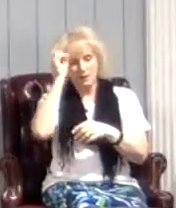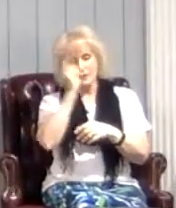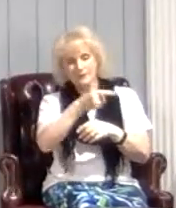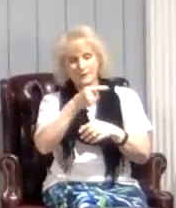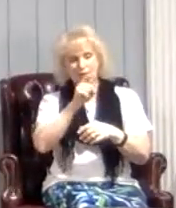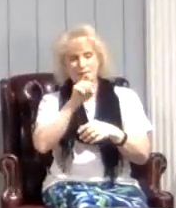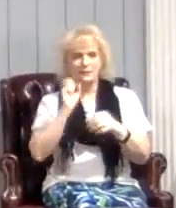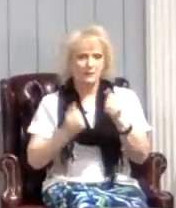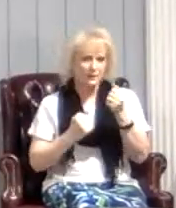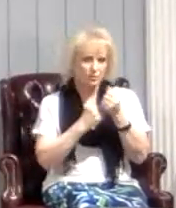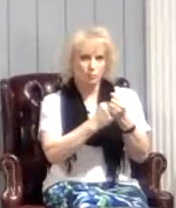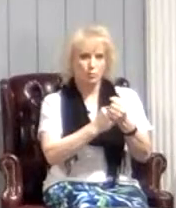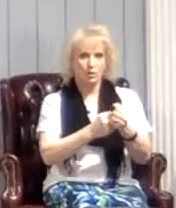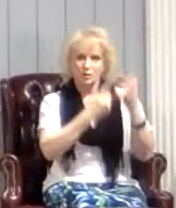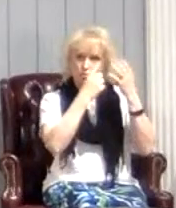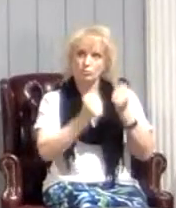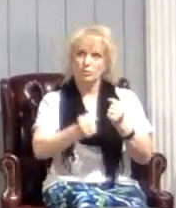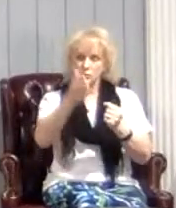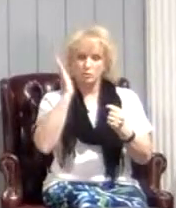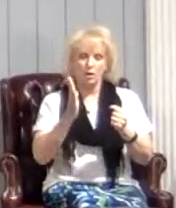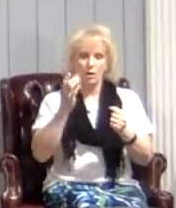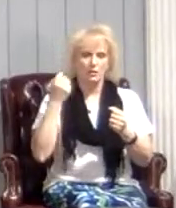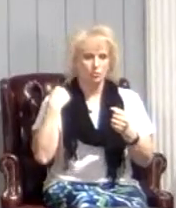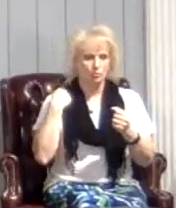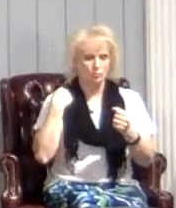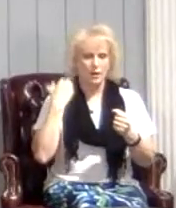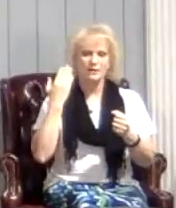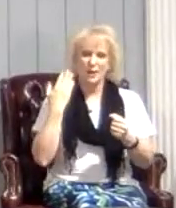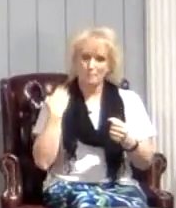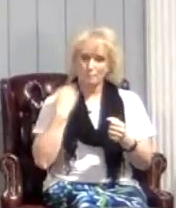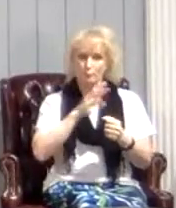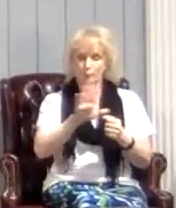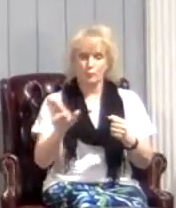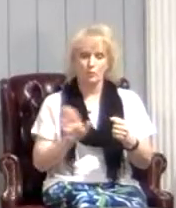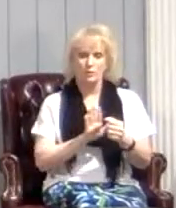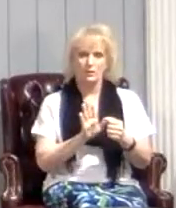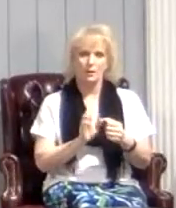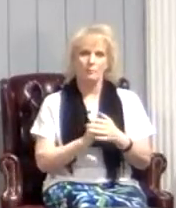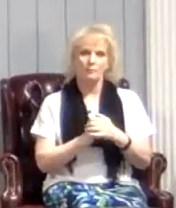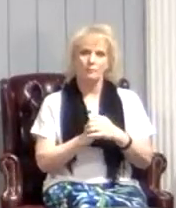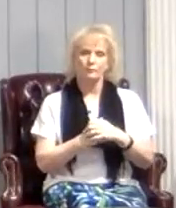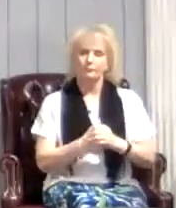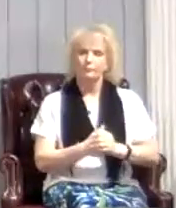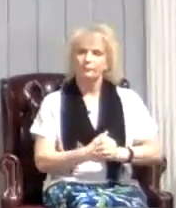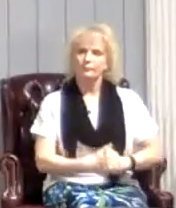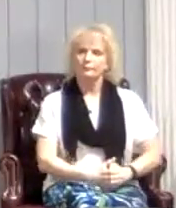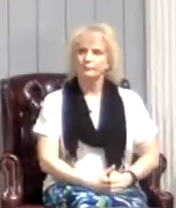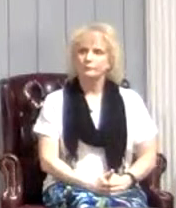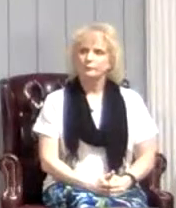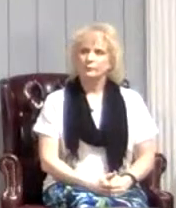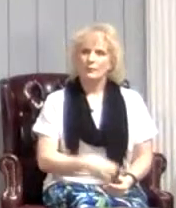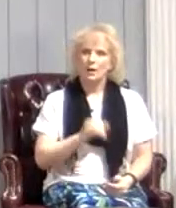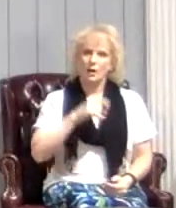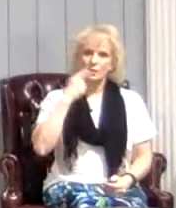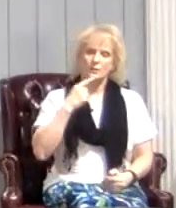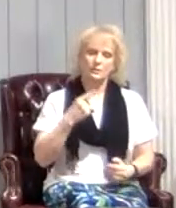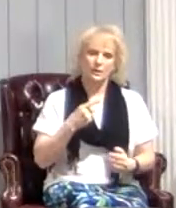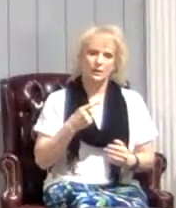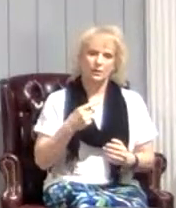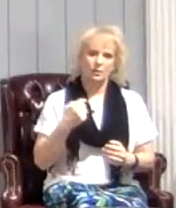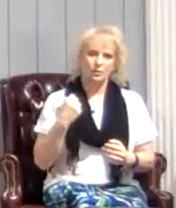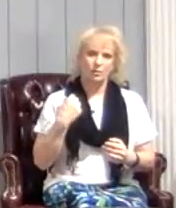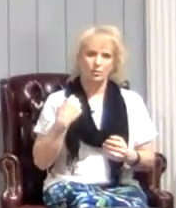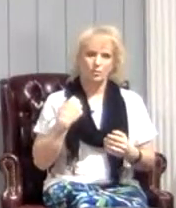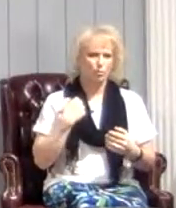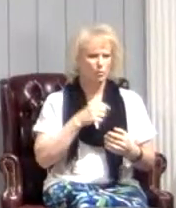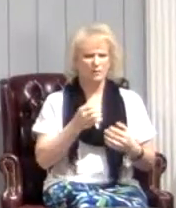and trust God that God would remind them and burden them and get the support. I'm just saying, we haven't had